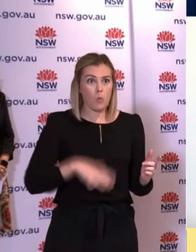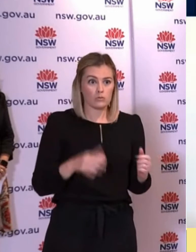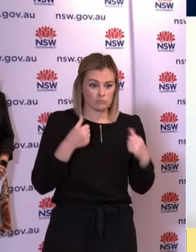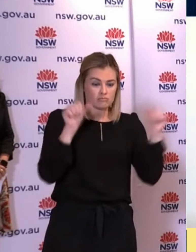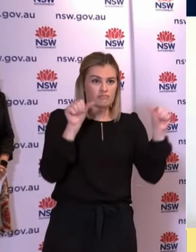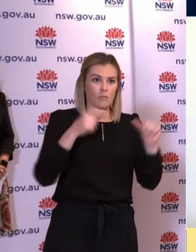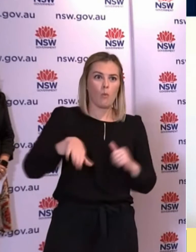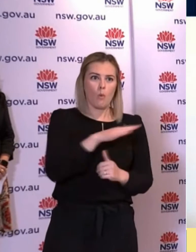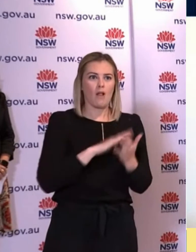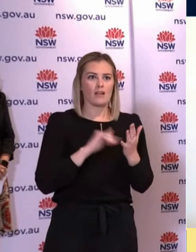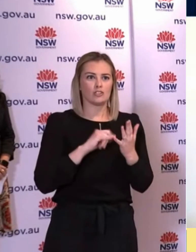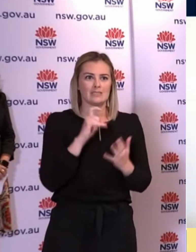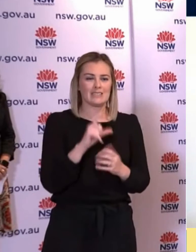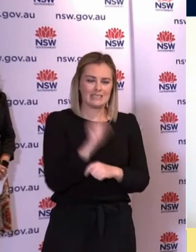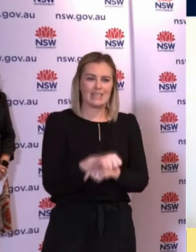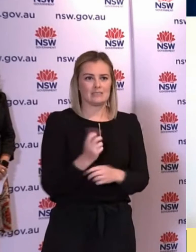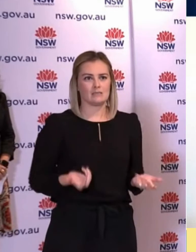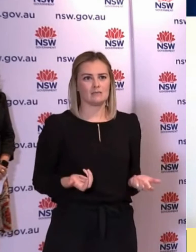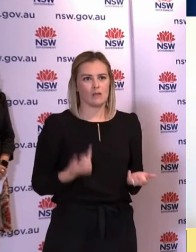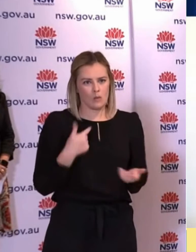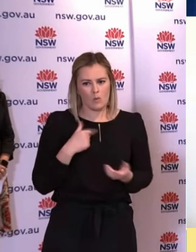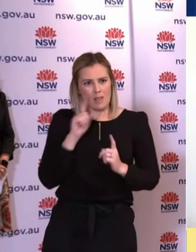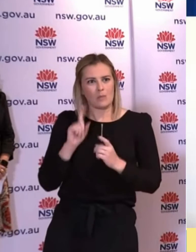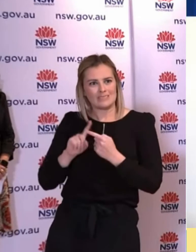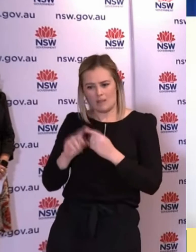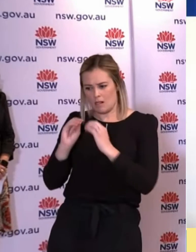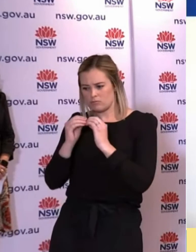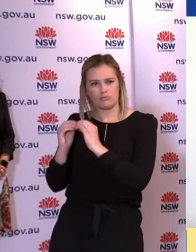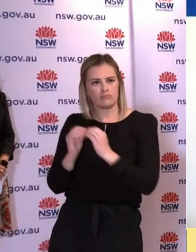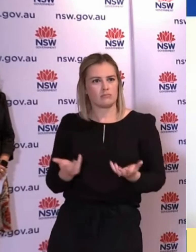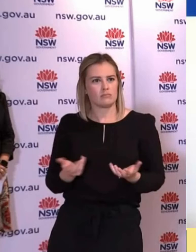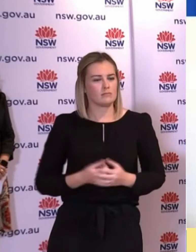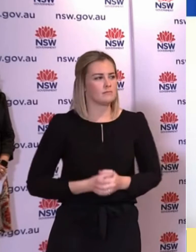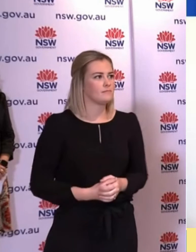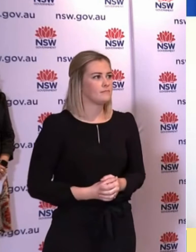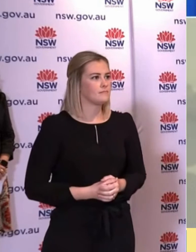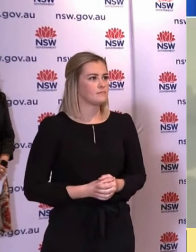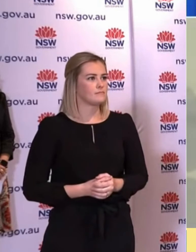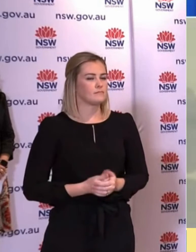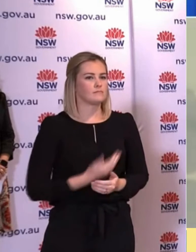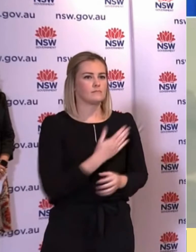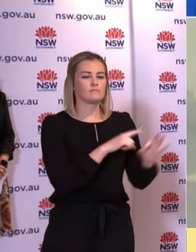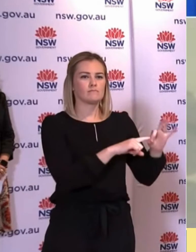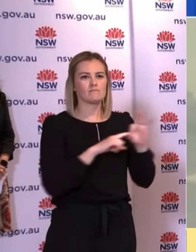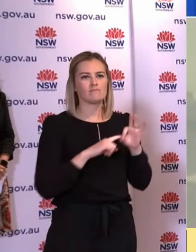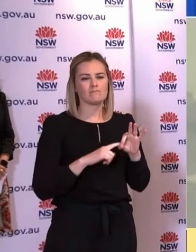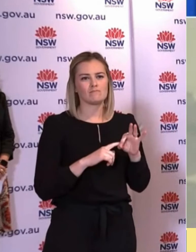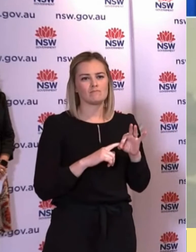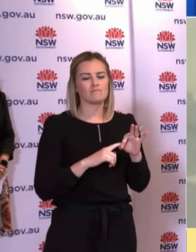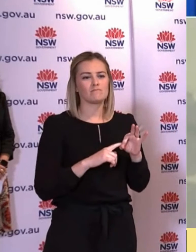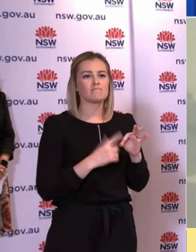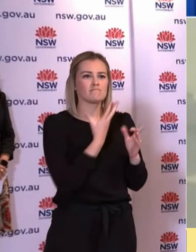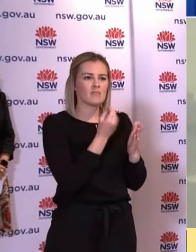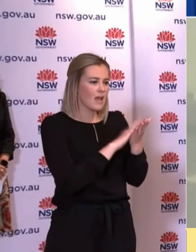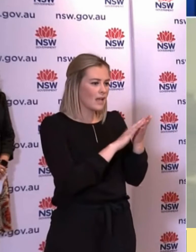that. The expectation is that is what's going to occur. Yeah. So it's understandable there's a focus on Year 12 and the HSC, but what about the other end, you